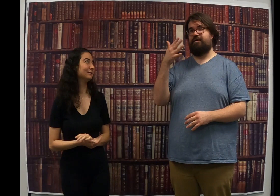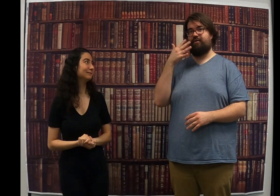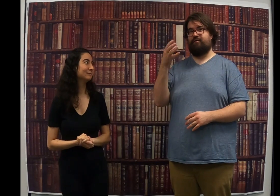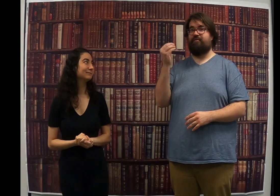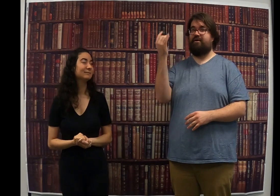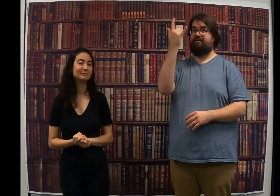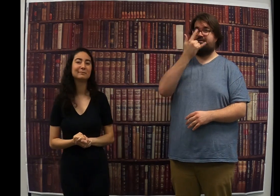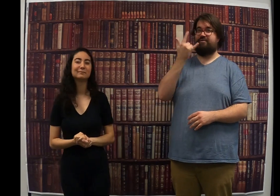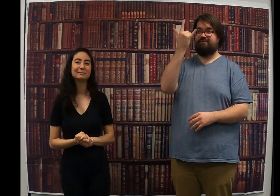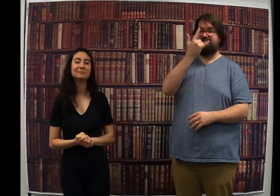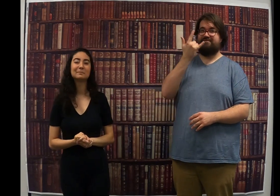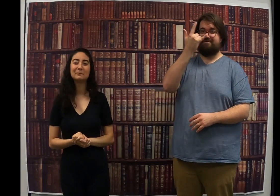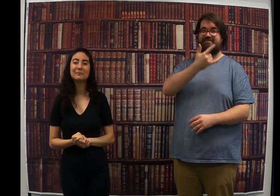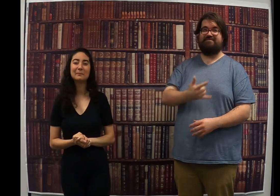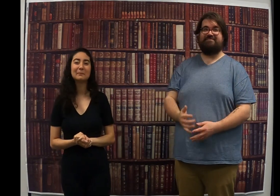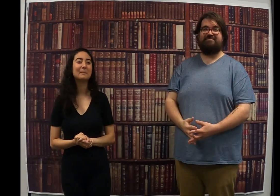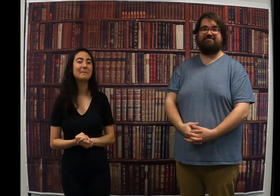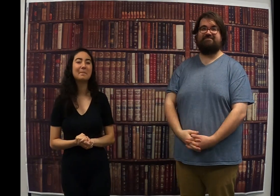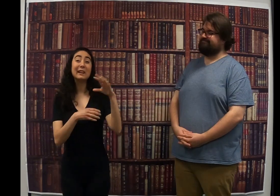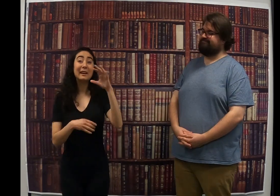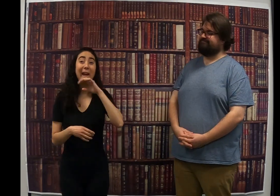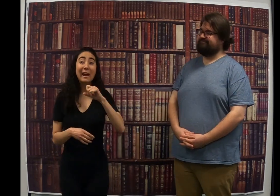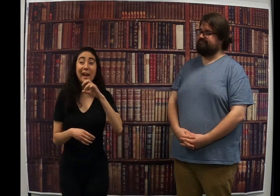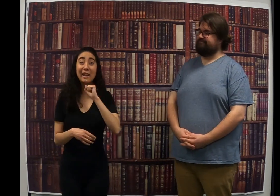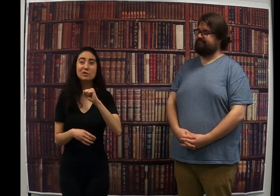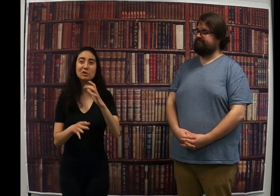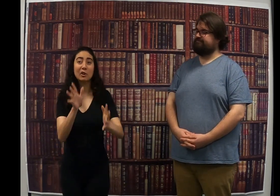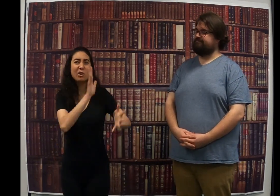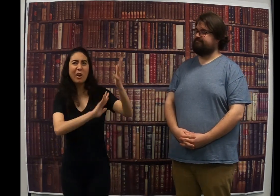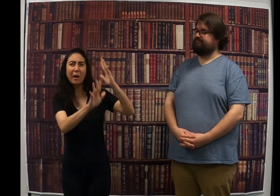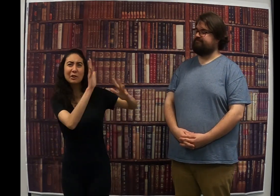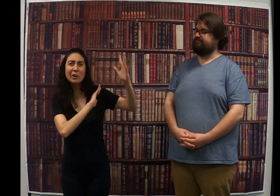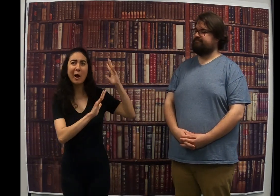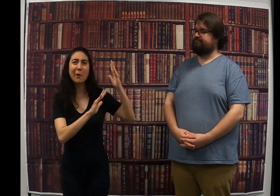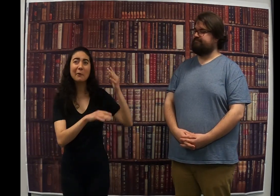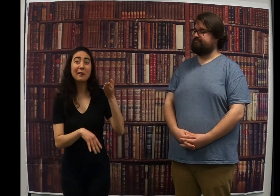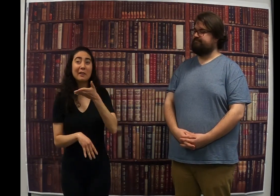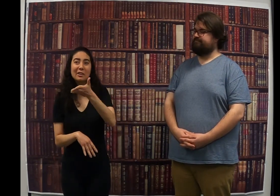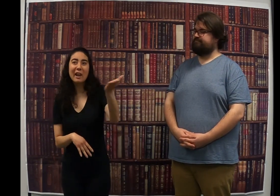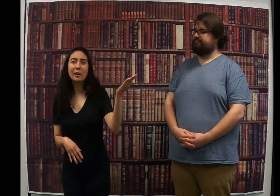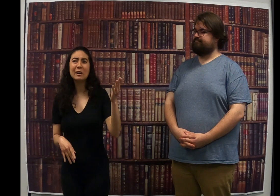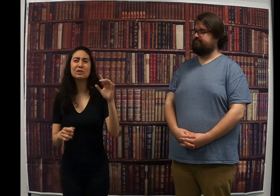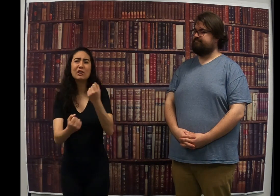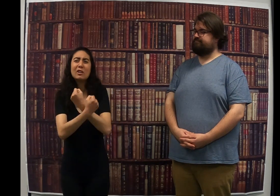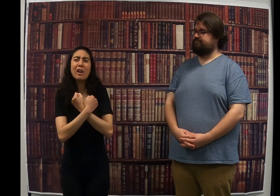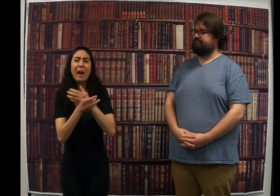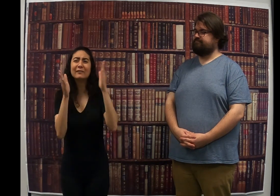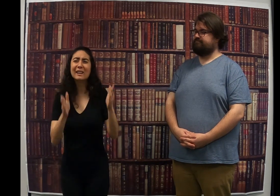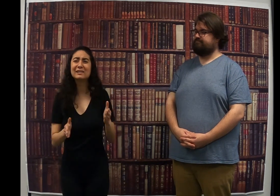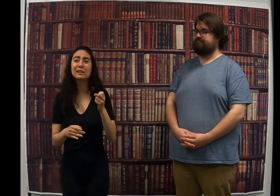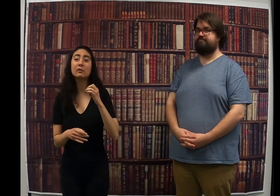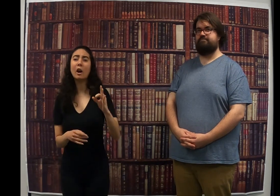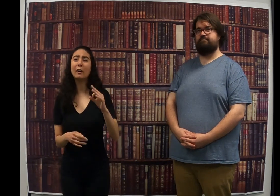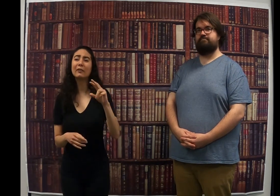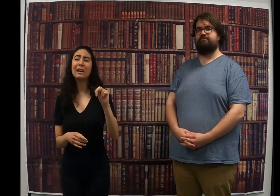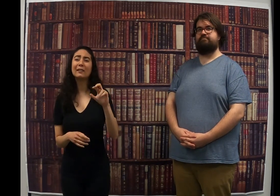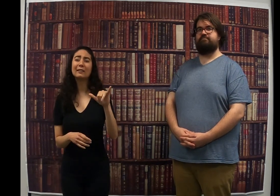Echo and Narcissus. In an age long ago, there was this loveliest